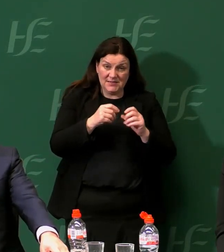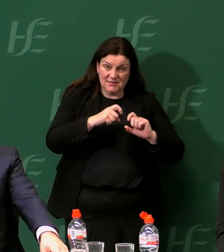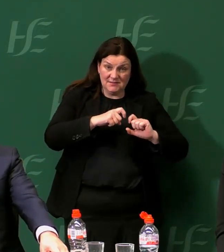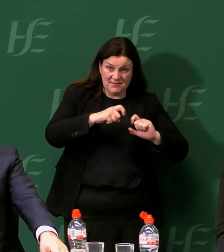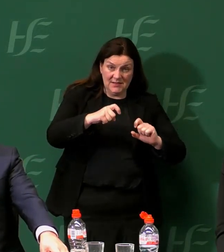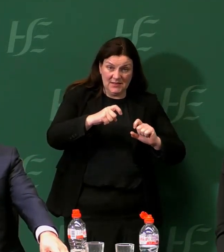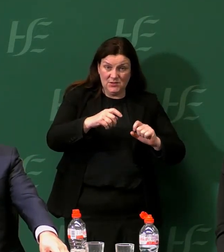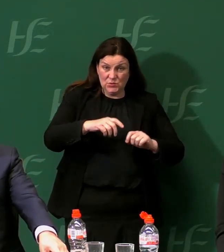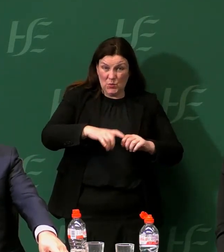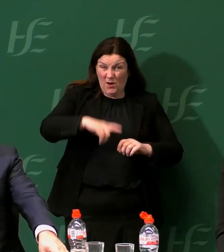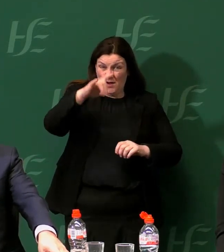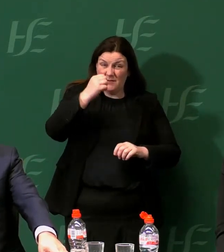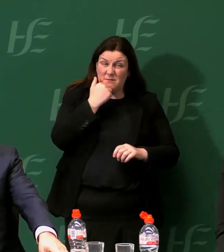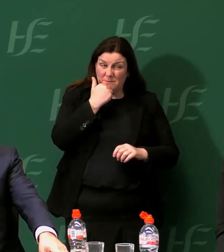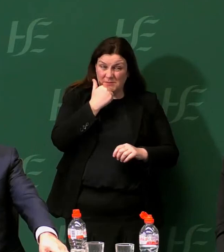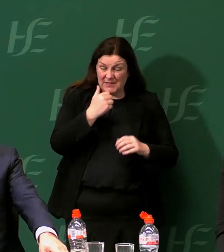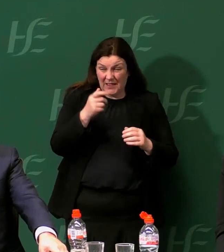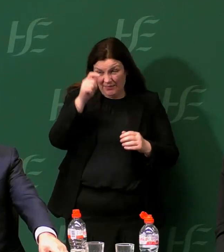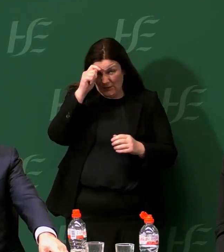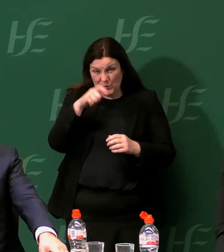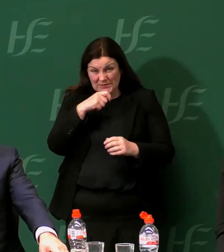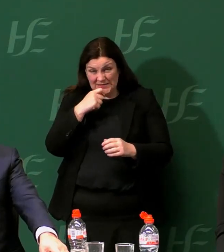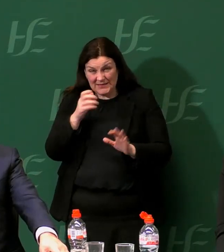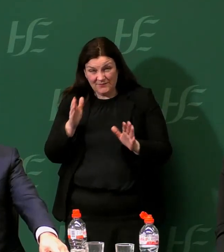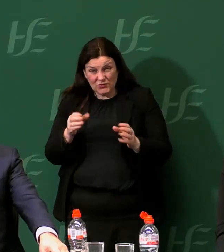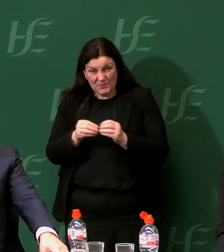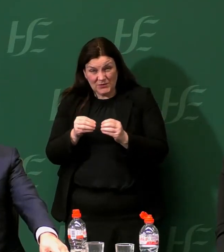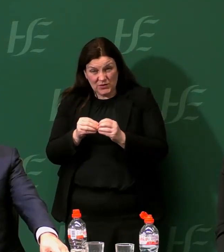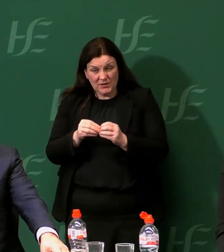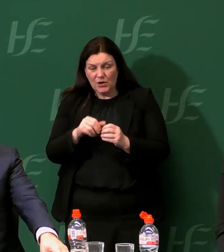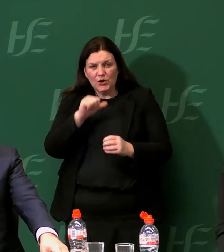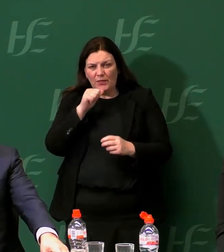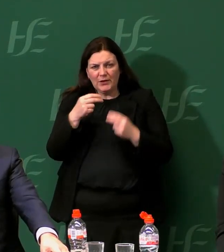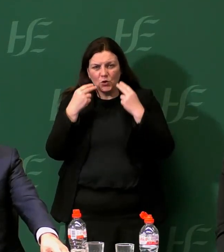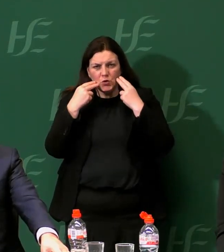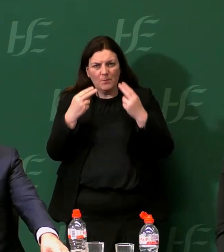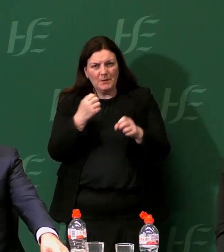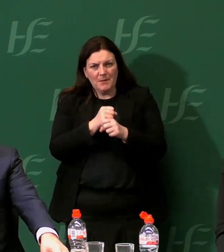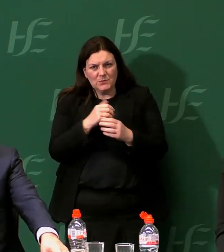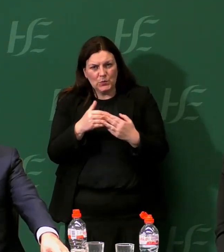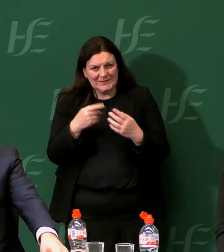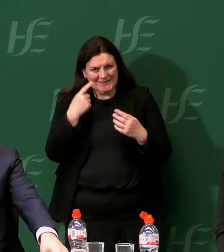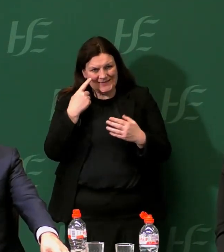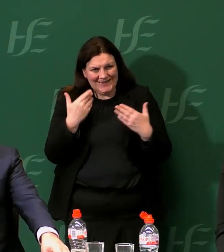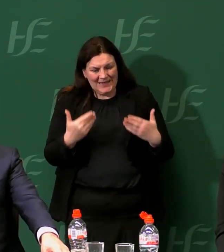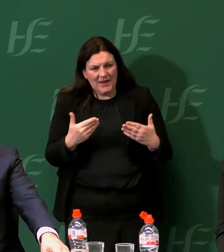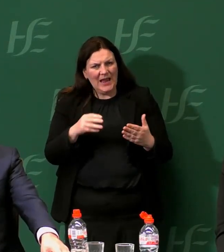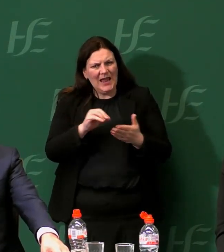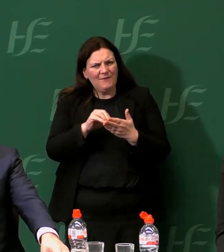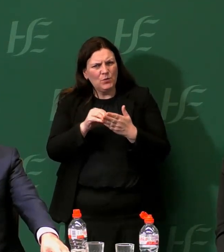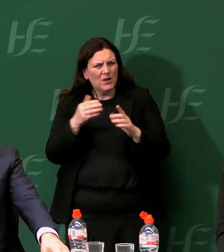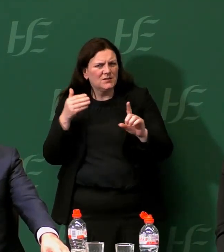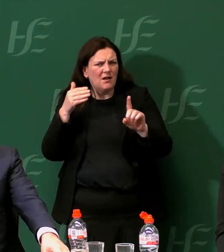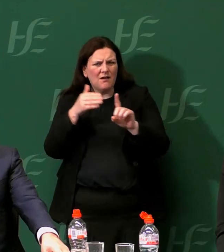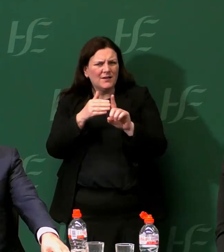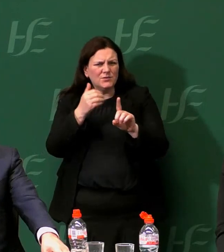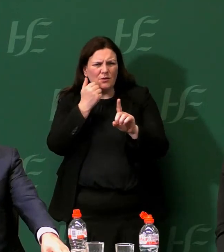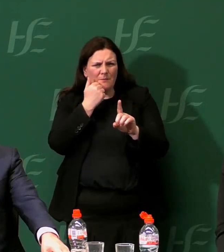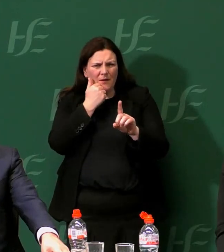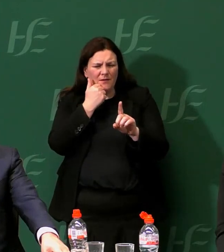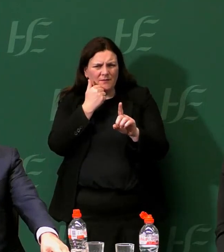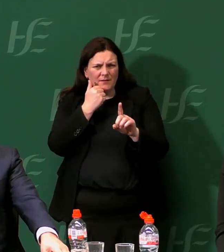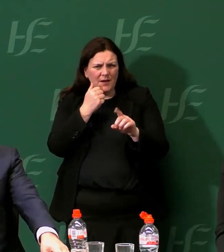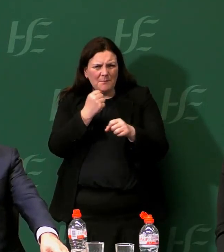still far too high. I think you said it before, Paul, that there's really nothing normal about what we're seeing right now. Have you a target number in mind in terms of what